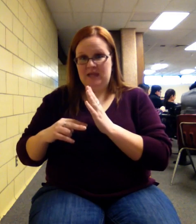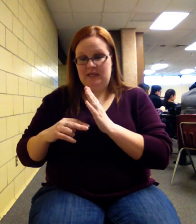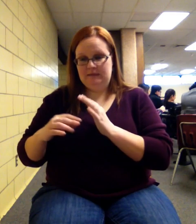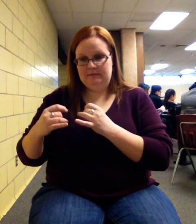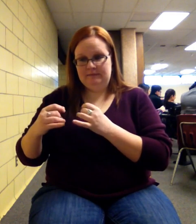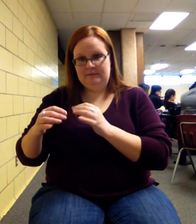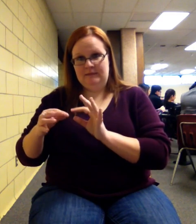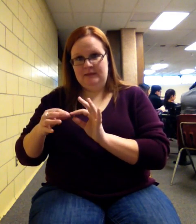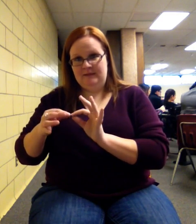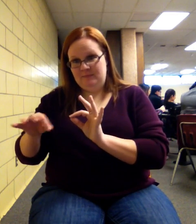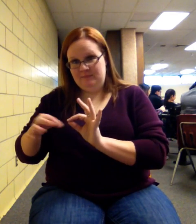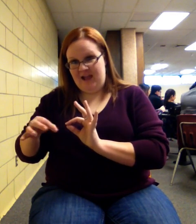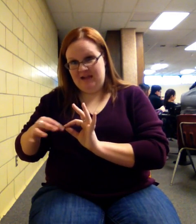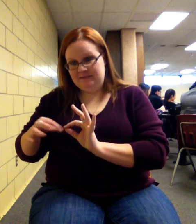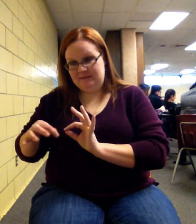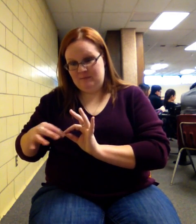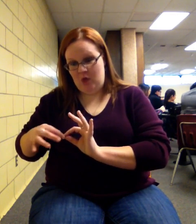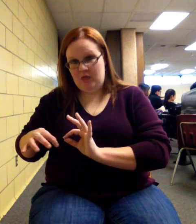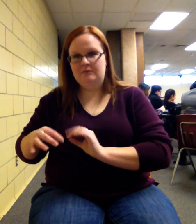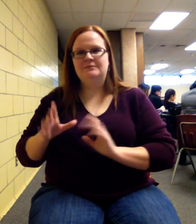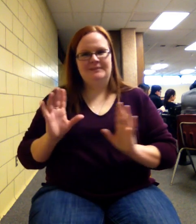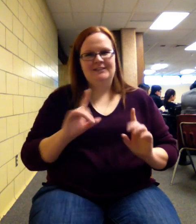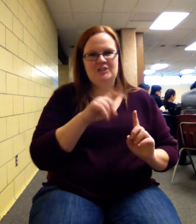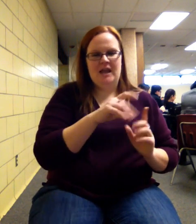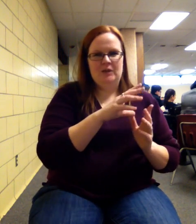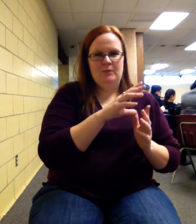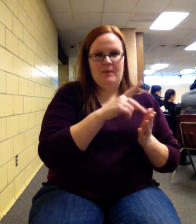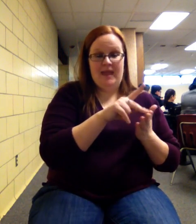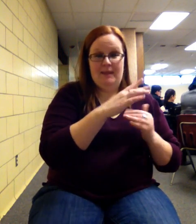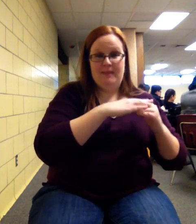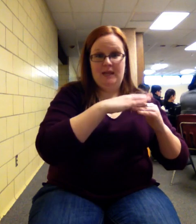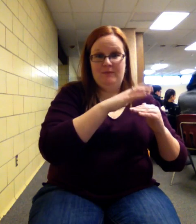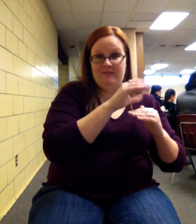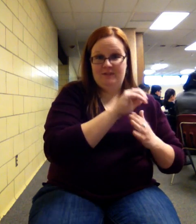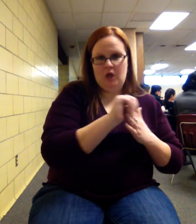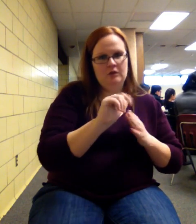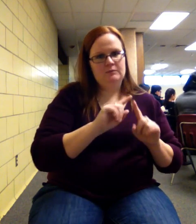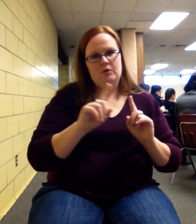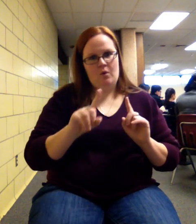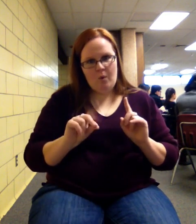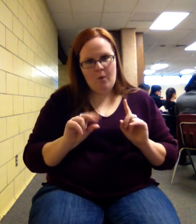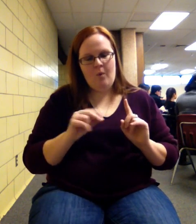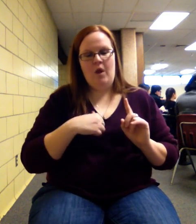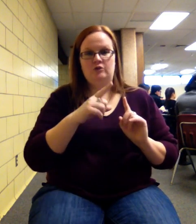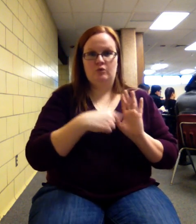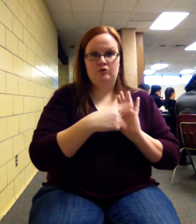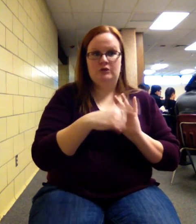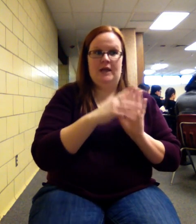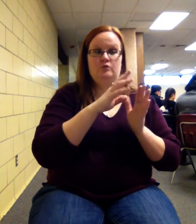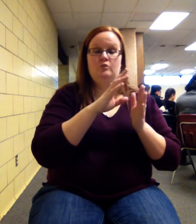make. So I made a little Excel spreadsheet for her and showed her what she really needed to pay off every month to make sure that that was completely paid